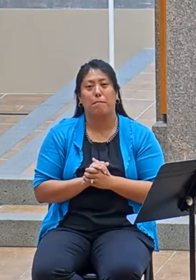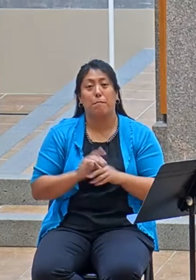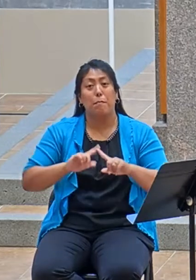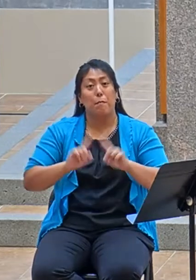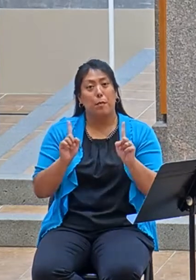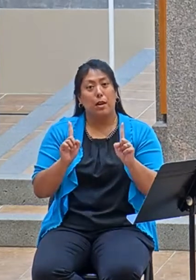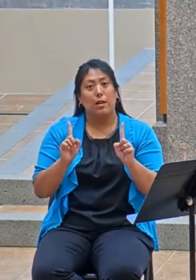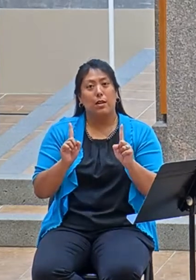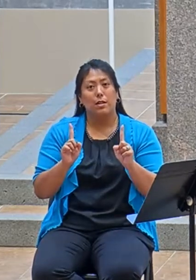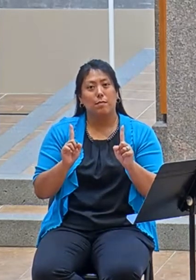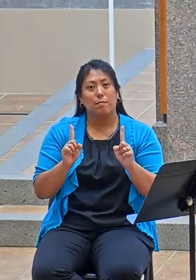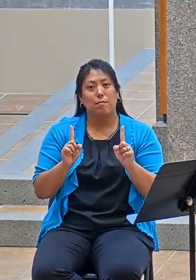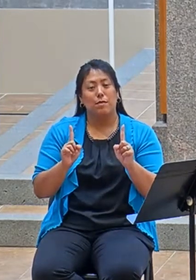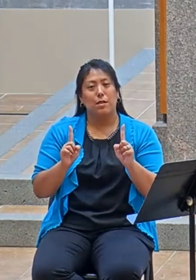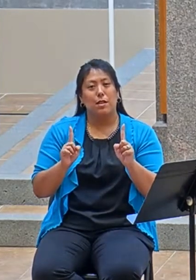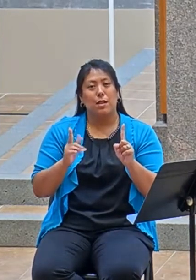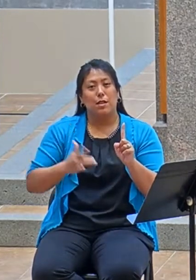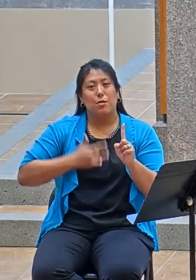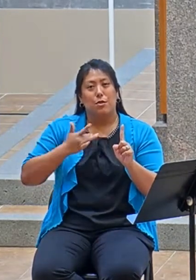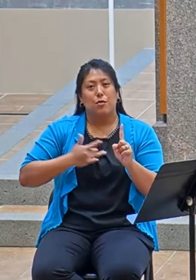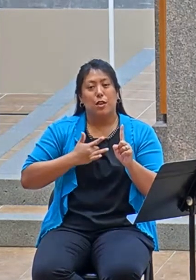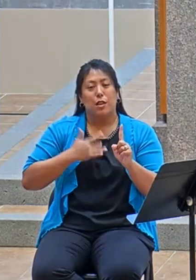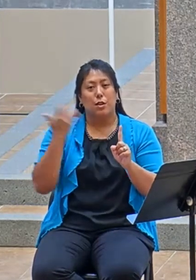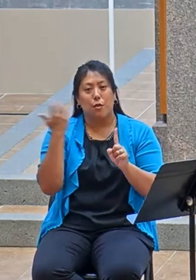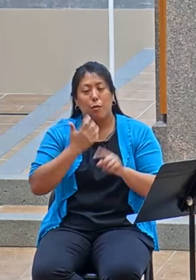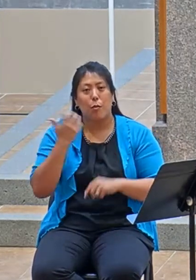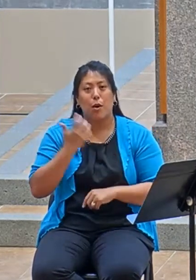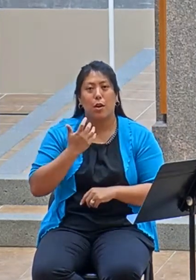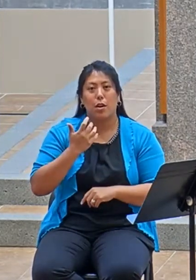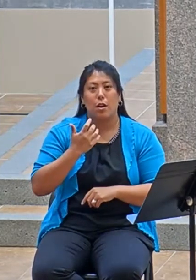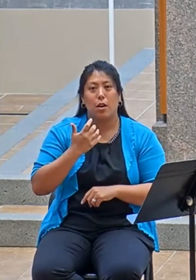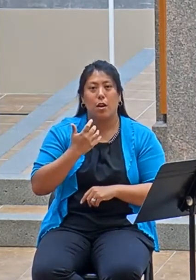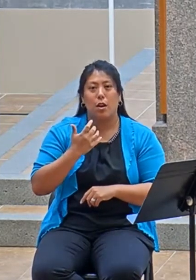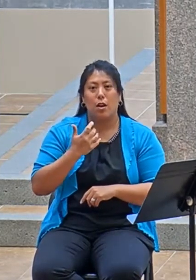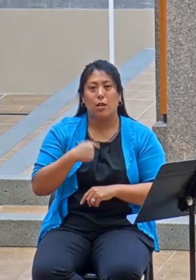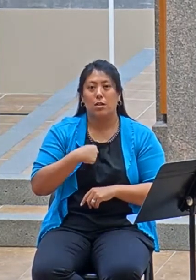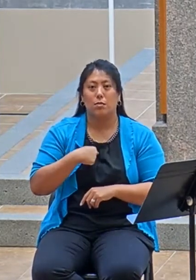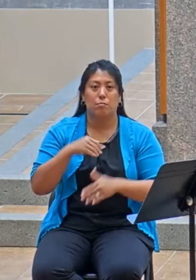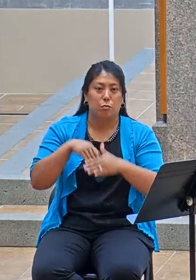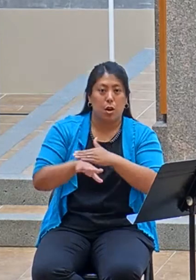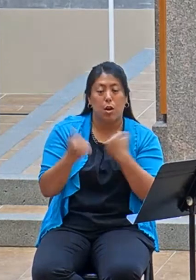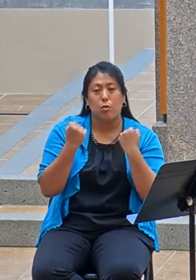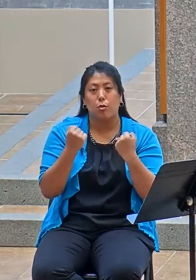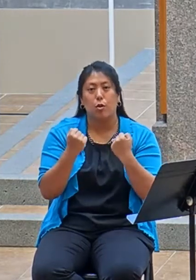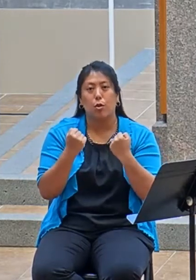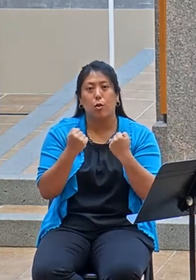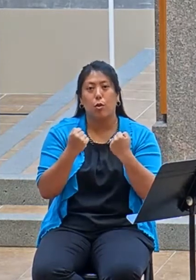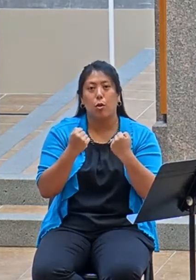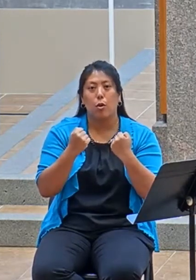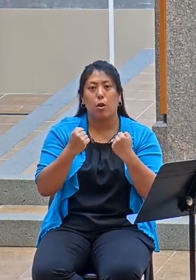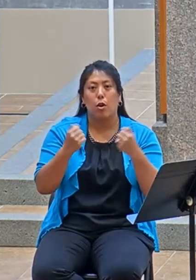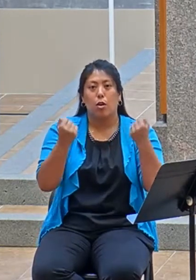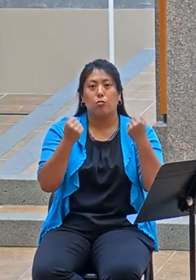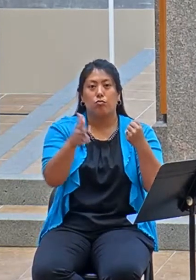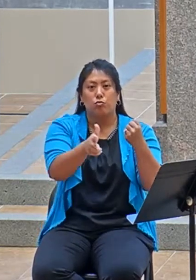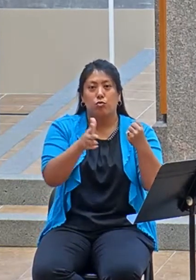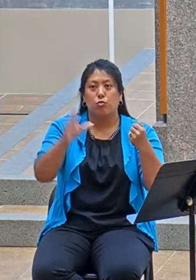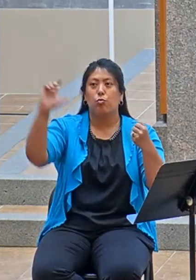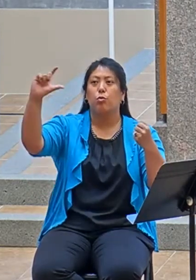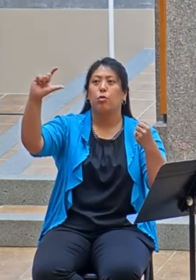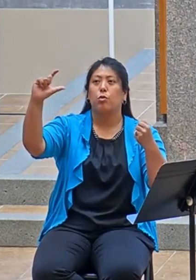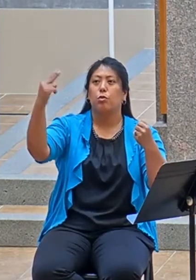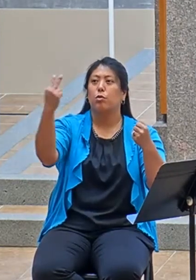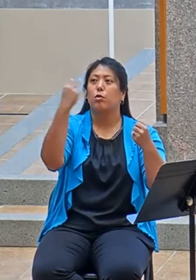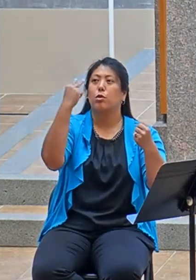But there's a sense of great wonder. I quit looking at them and I walked to my car and I watched them in the reflection of the